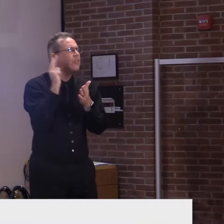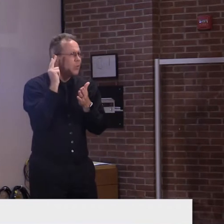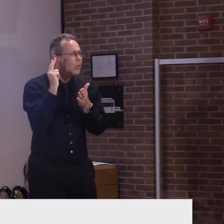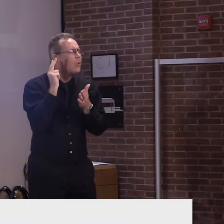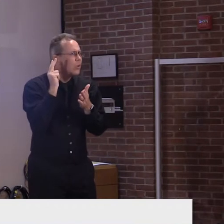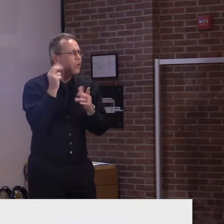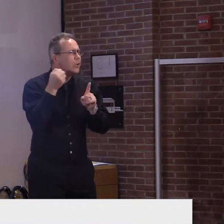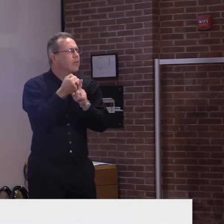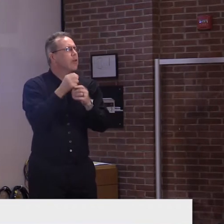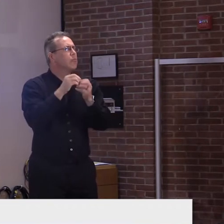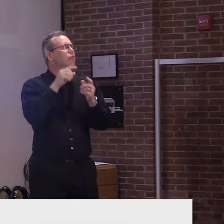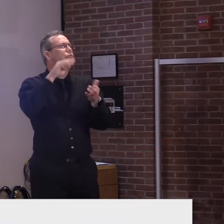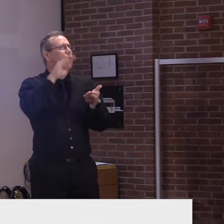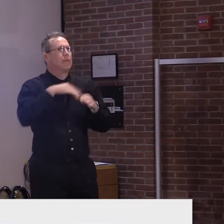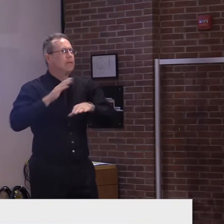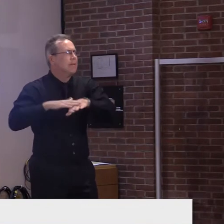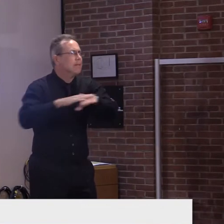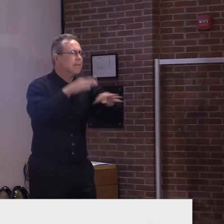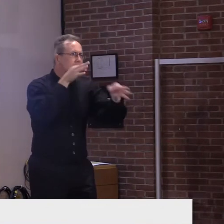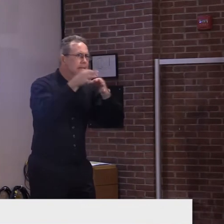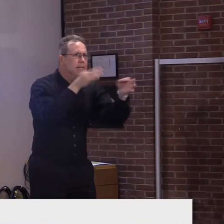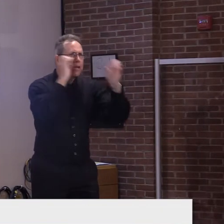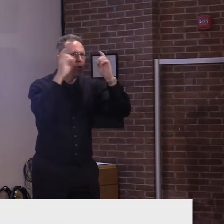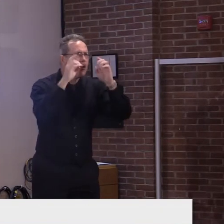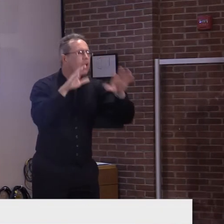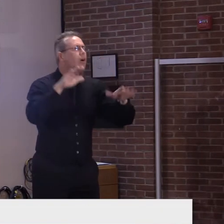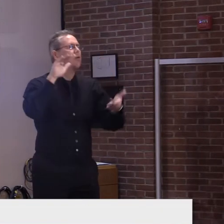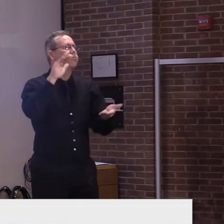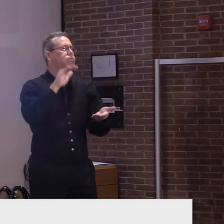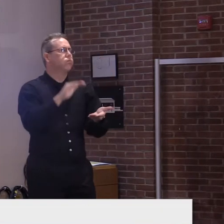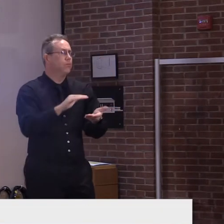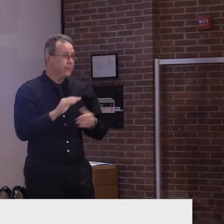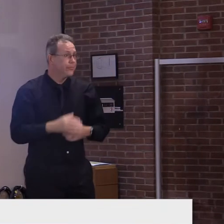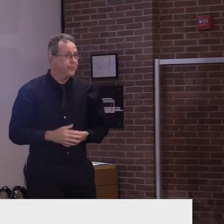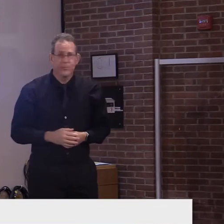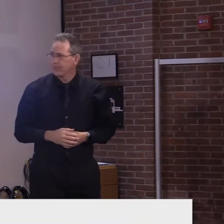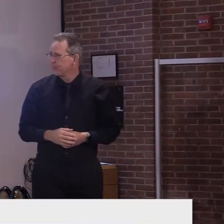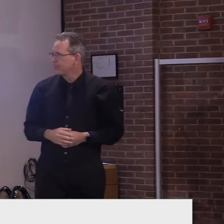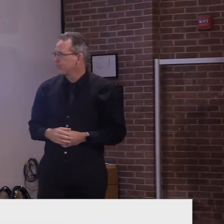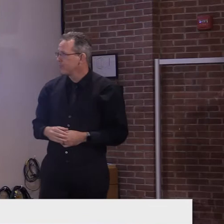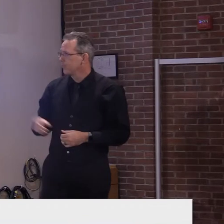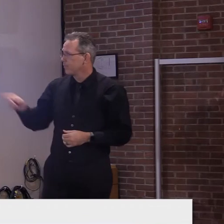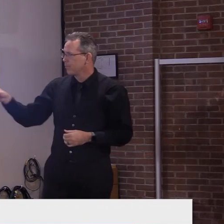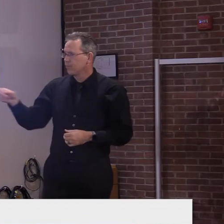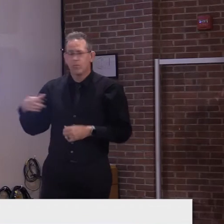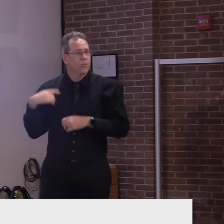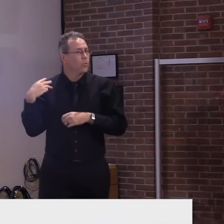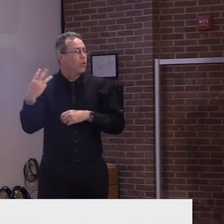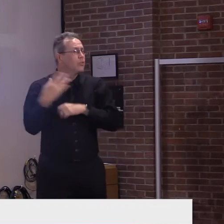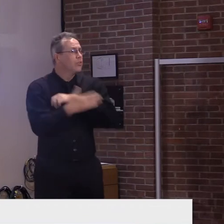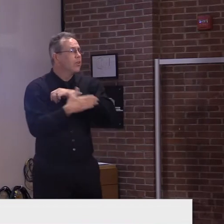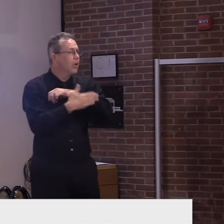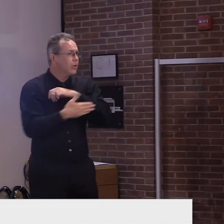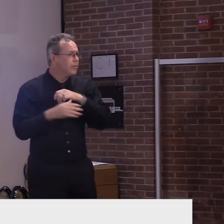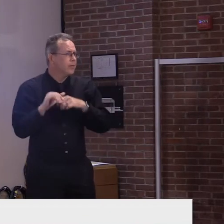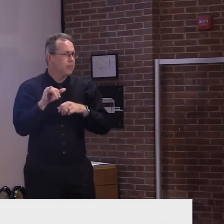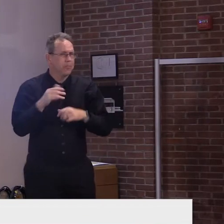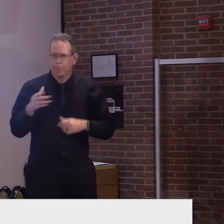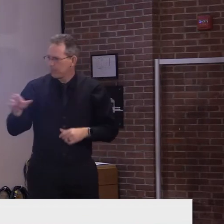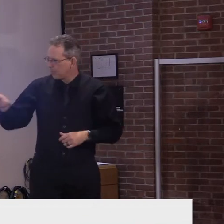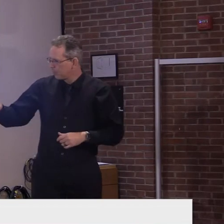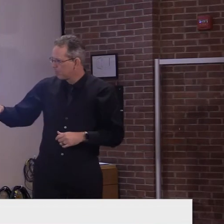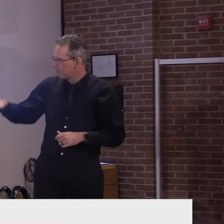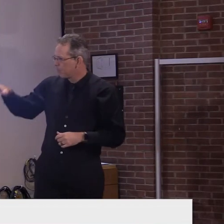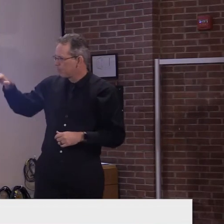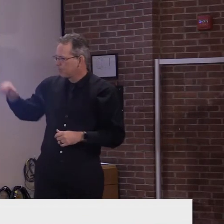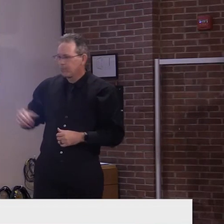then it's been relatively flat and even trending down a little bit in Chittenden County. So that's certainly a very good sign. That's where most of our cases in the state are